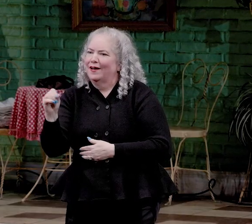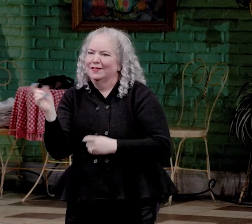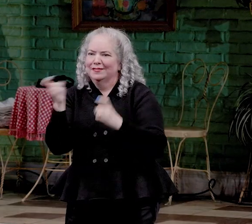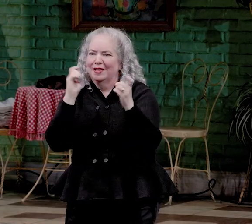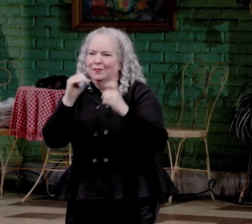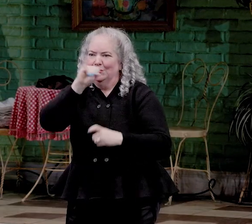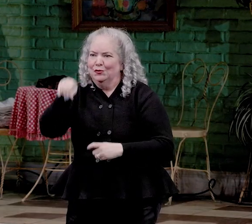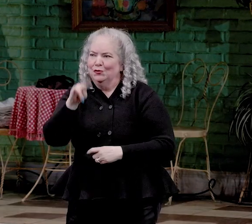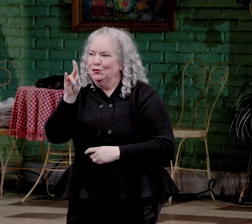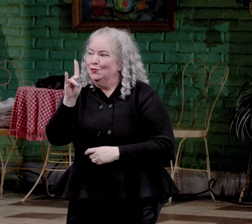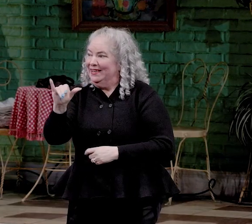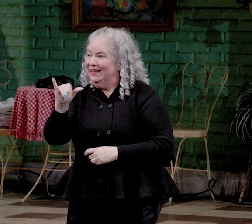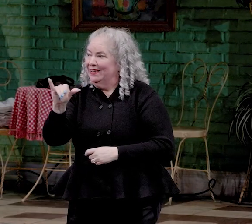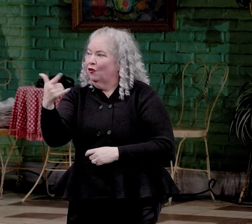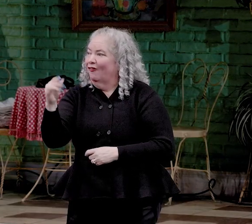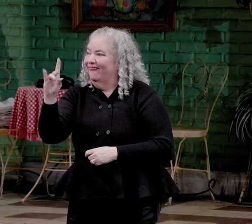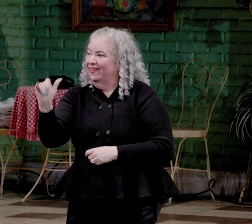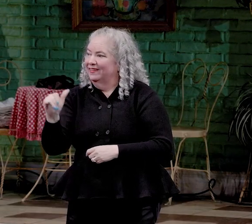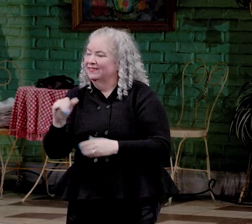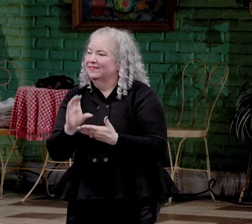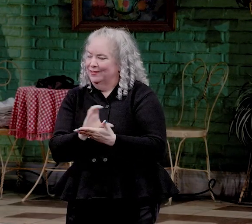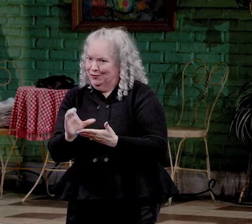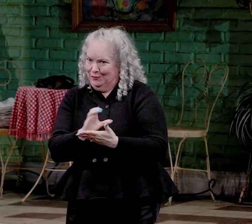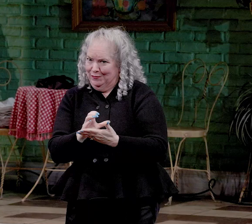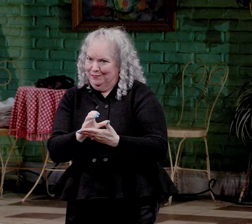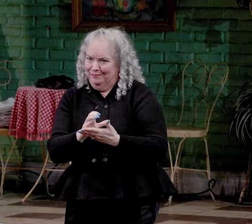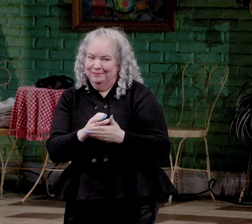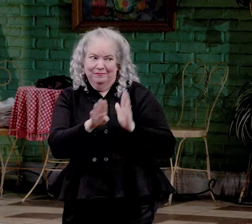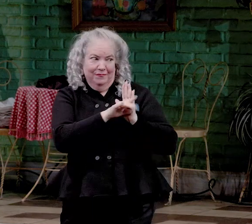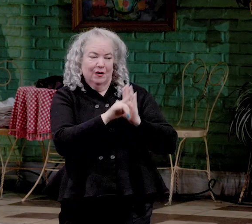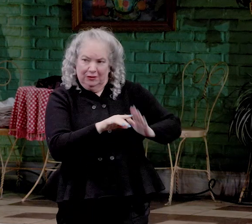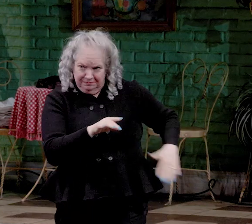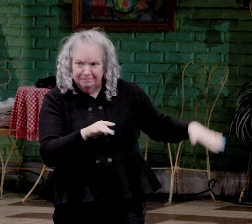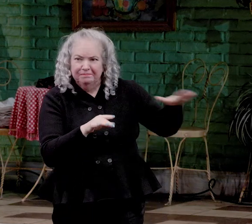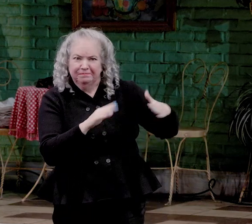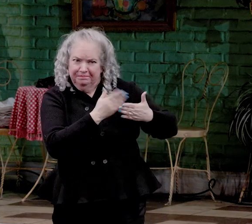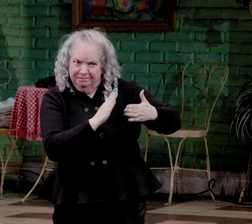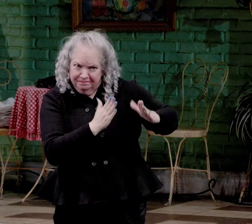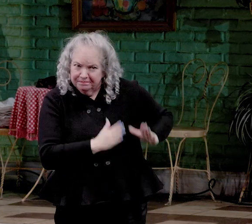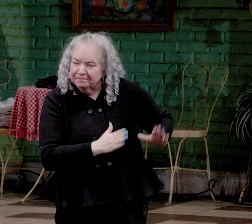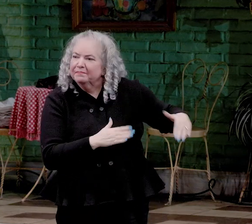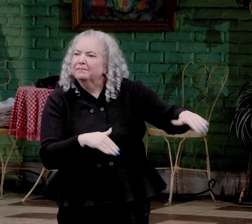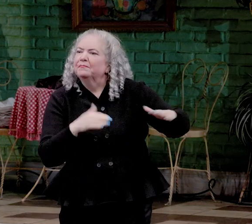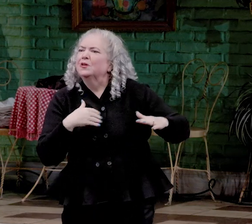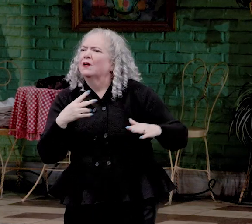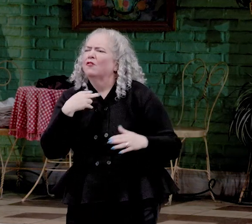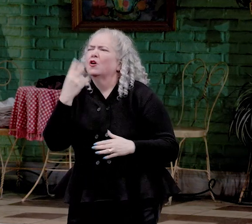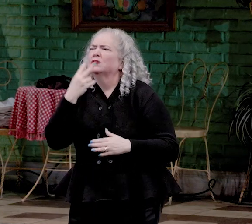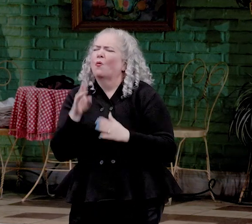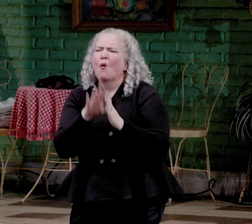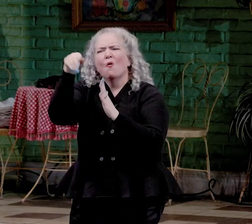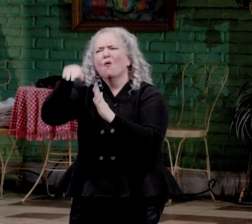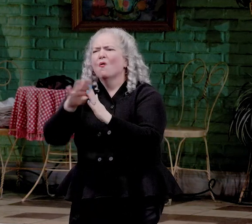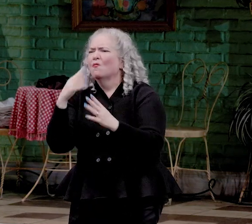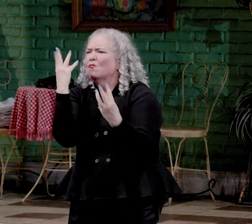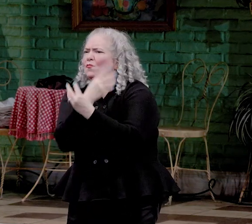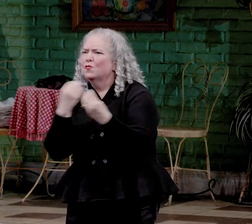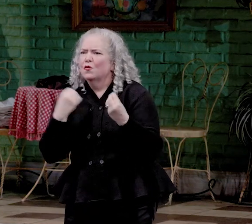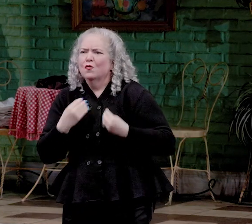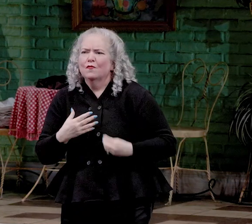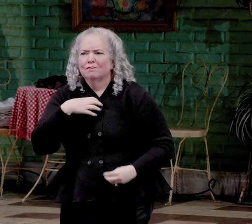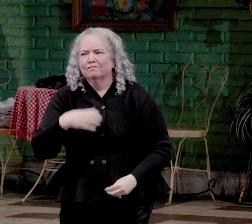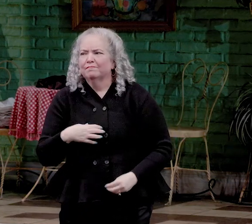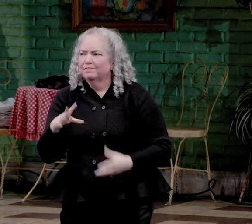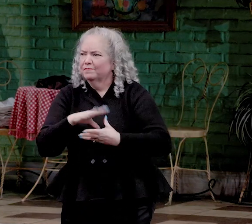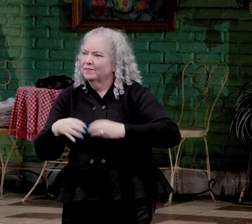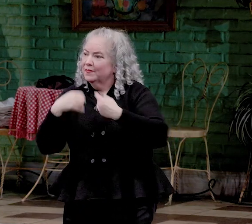in concert. Backed by a dynamite band, Ingersoll delivers virtuosic vocals, passionate storytelling,